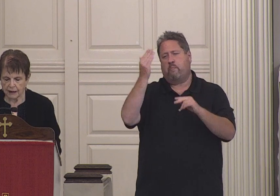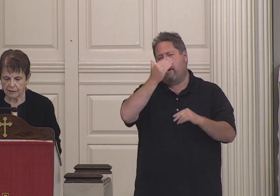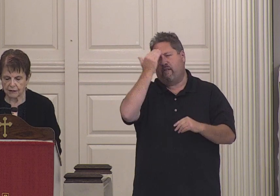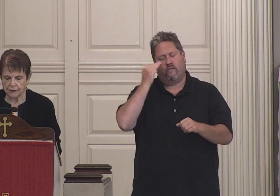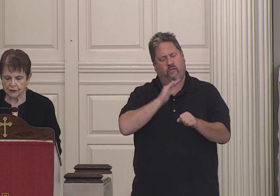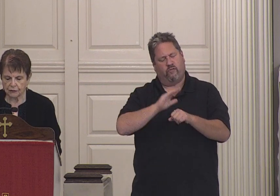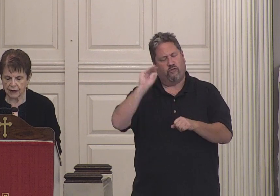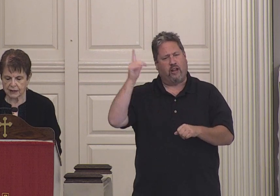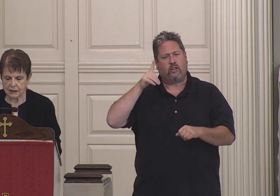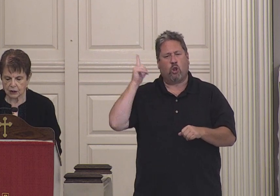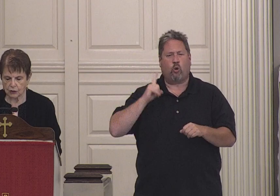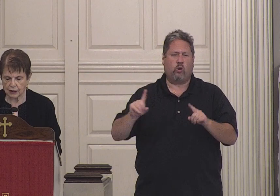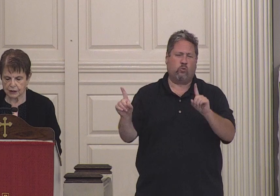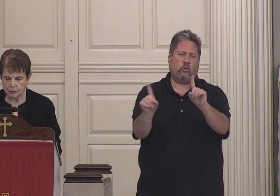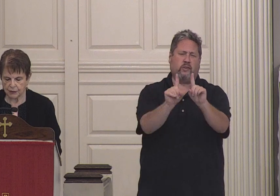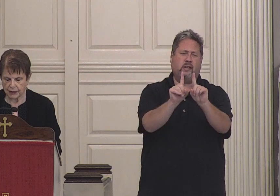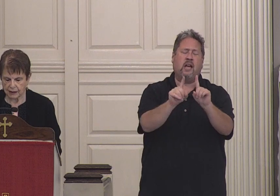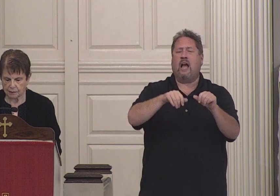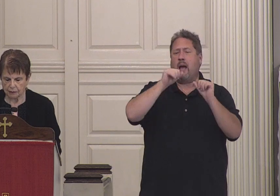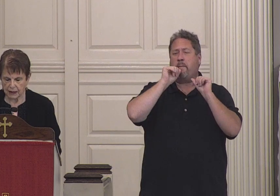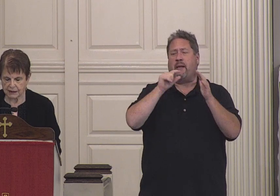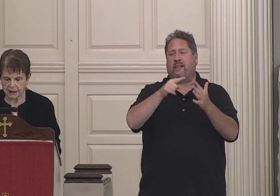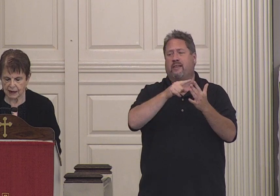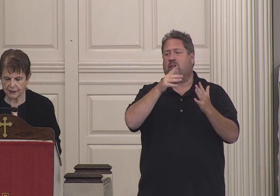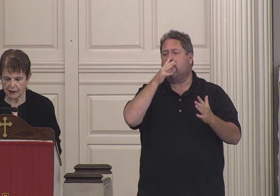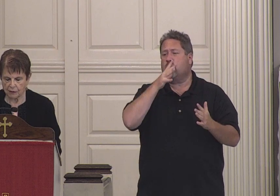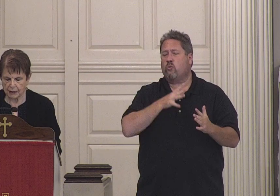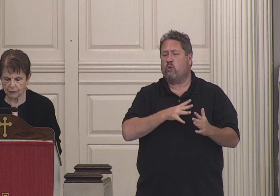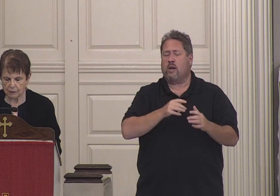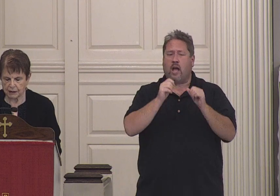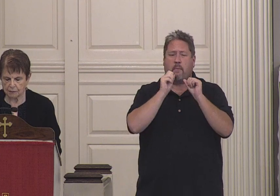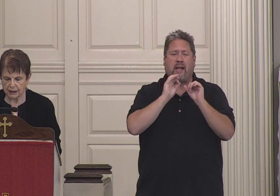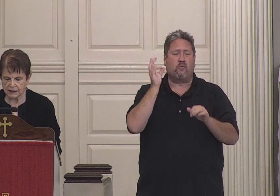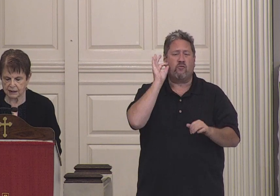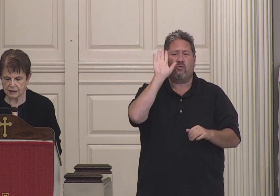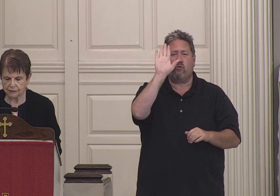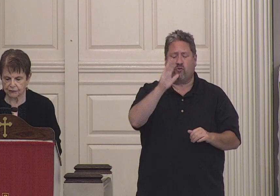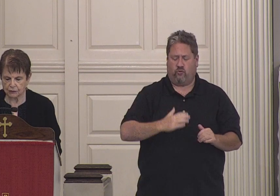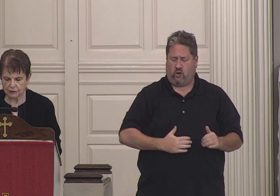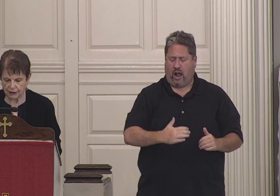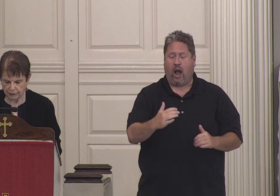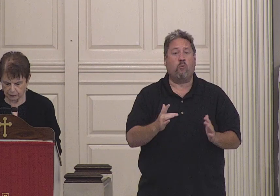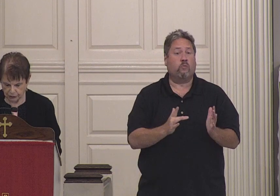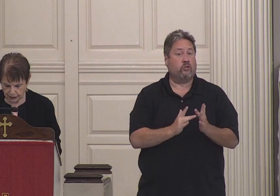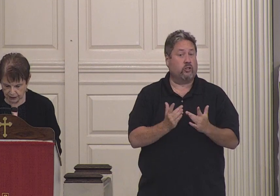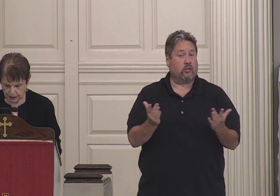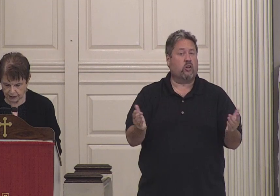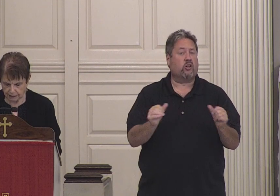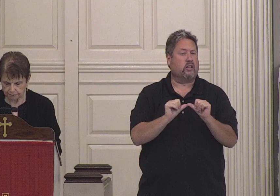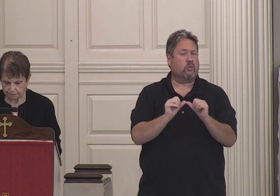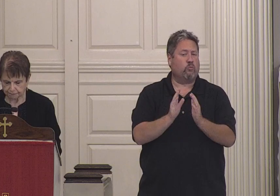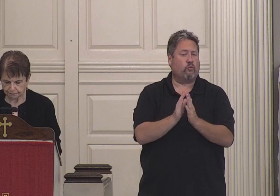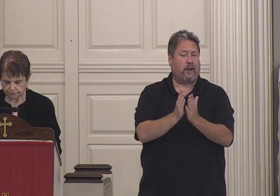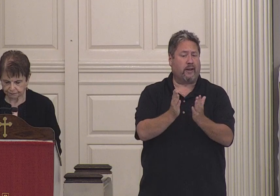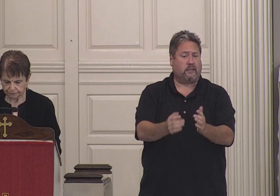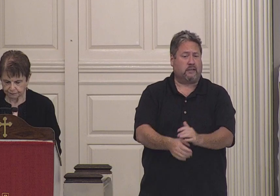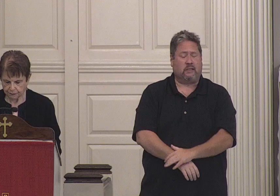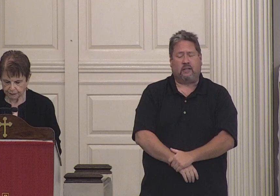Hail Mary, full of grace, the Lord is with thee. Blessed art thou among women, and blessed is the fruit of thy womb, Jesus.